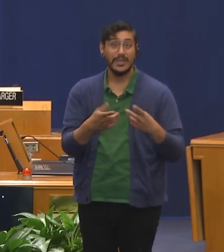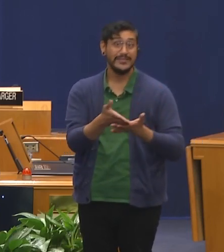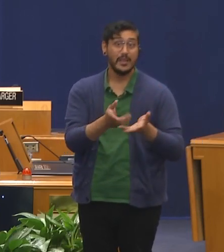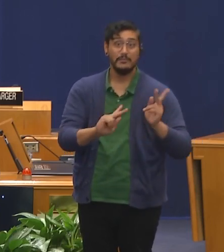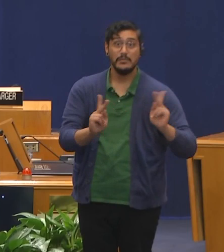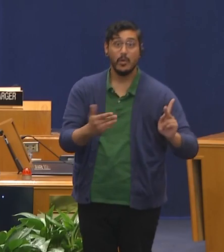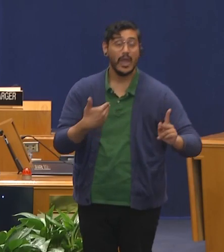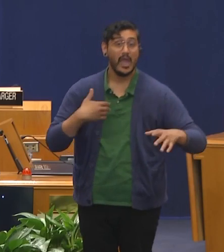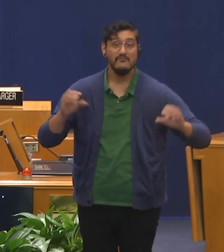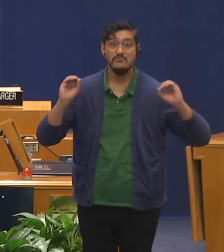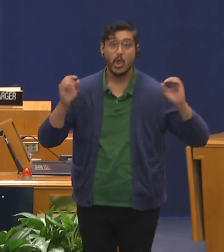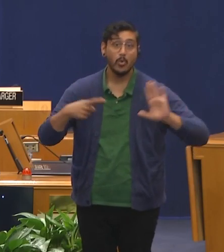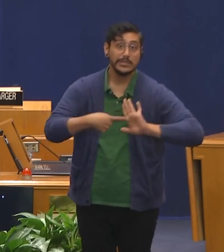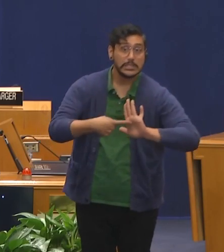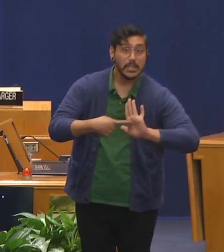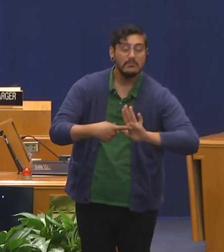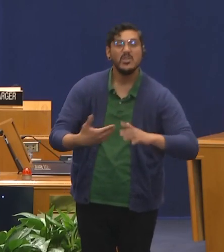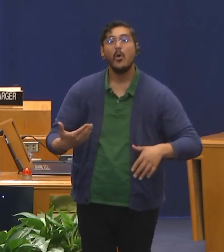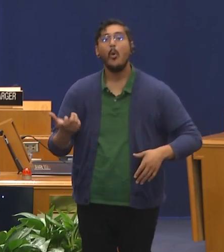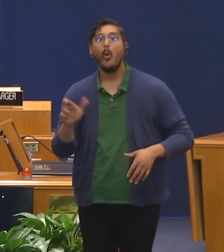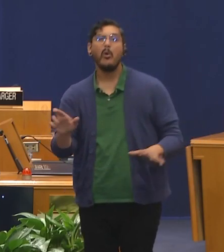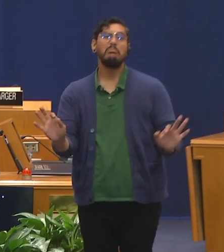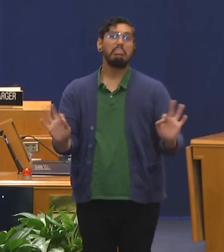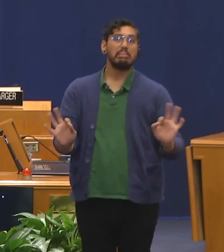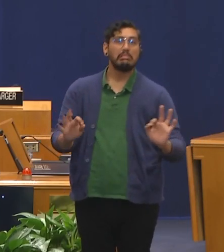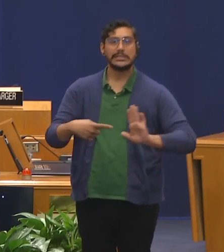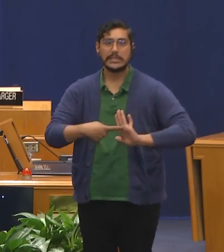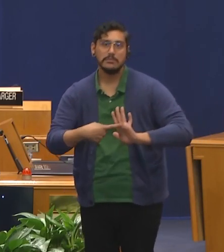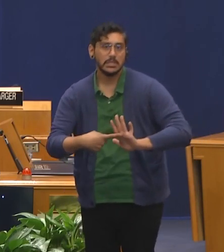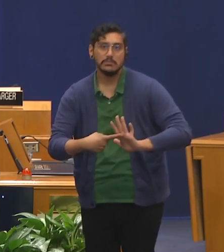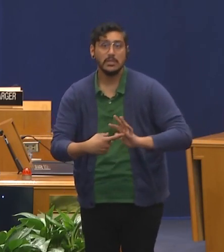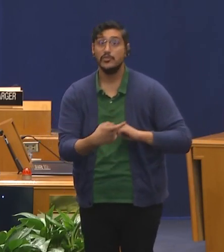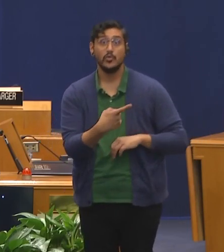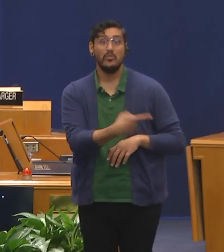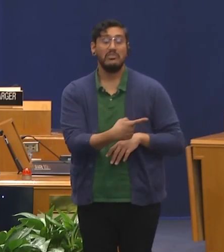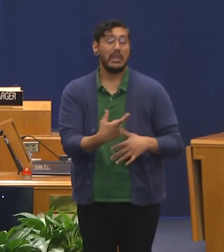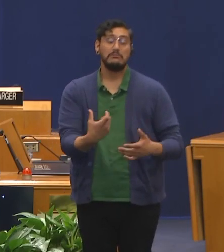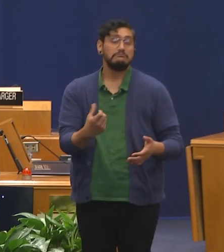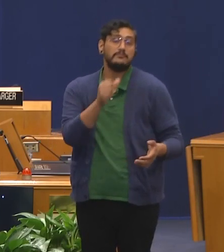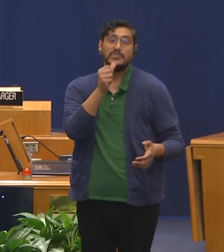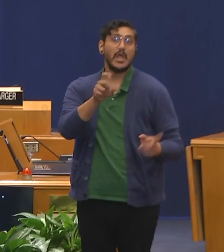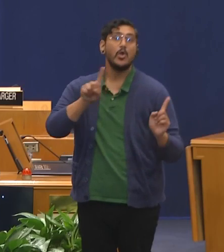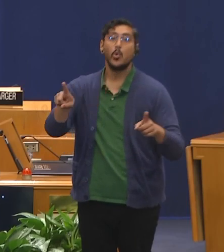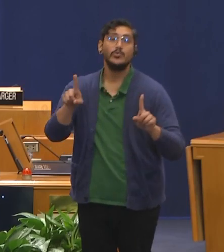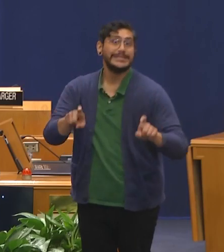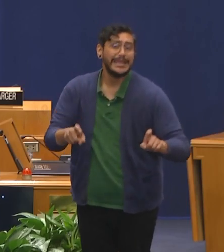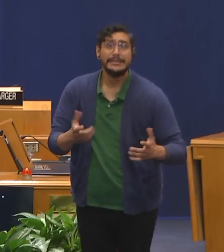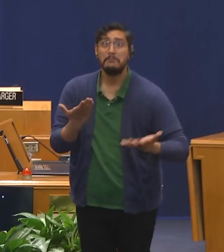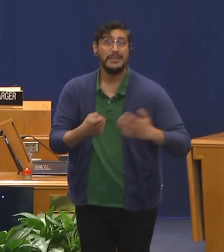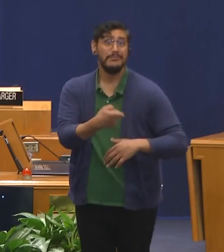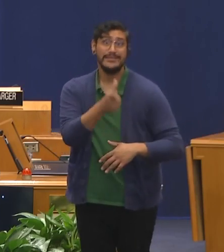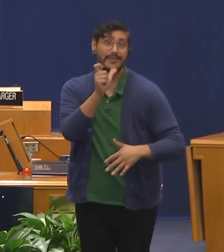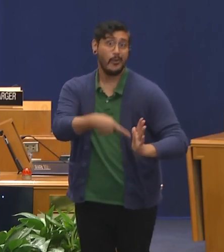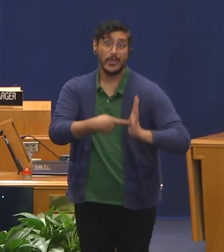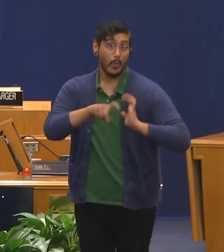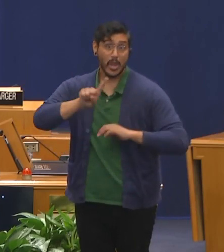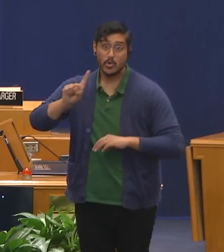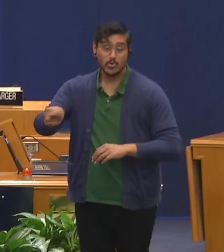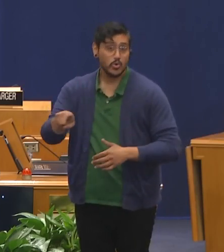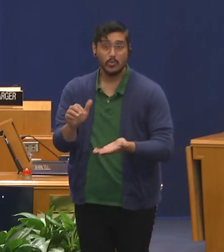symptoms or mild symptoms, and they're not going ahead and getting tested. They may not even be seeking any medical care. But it's